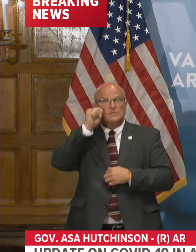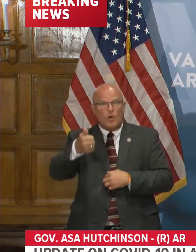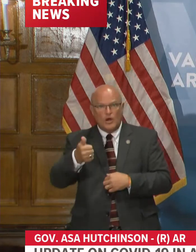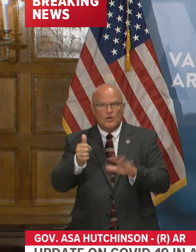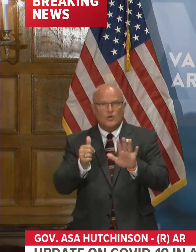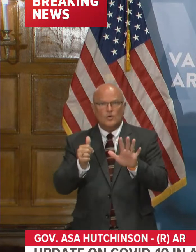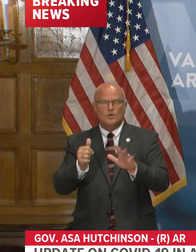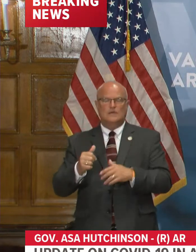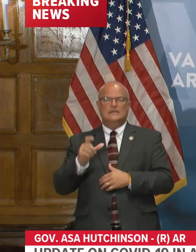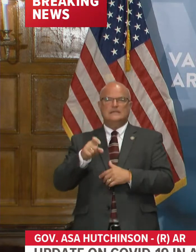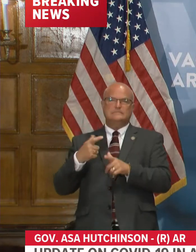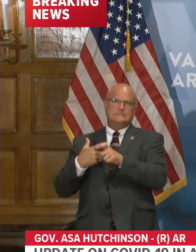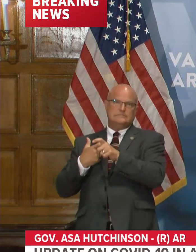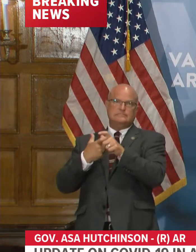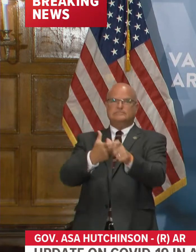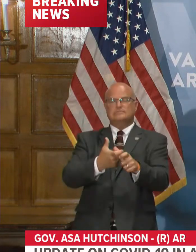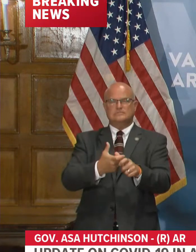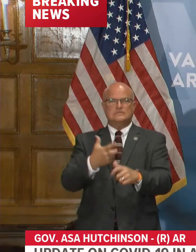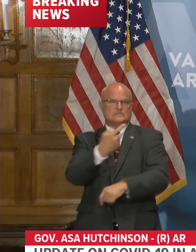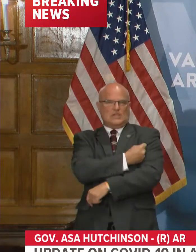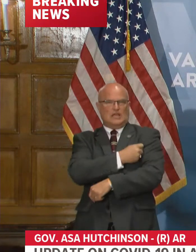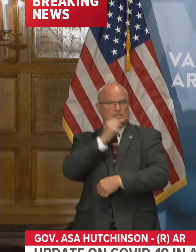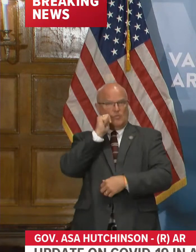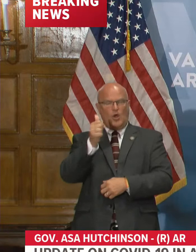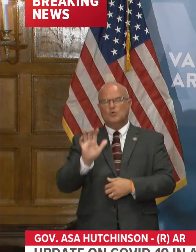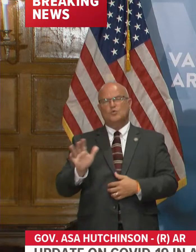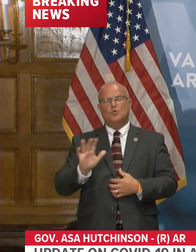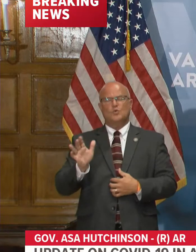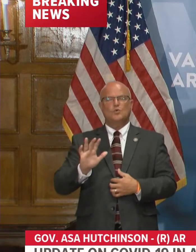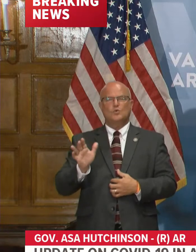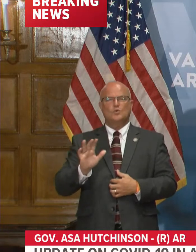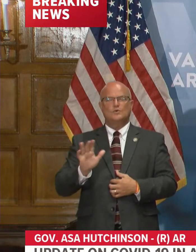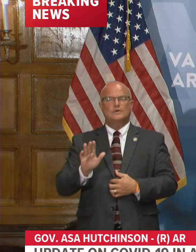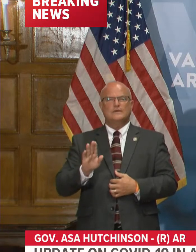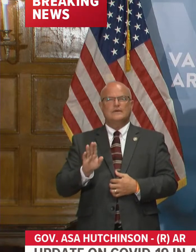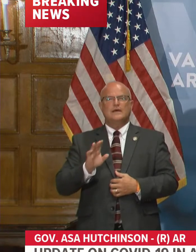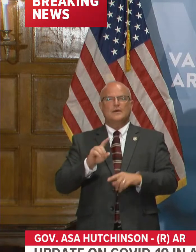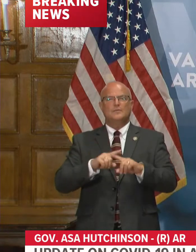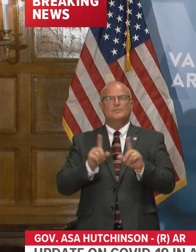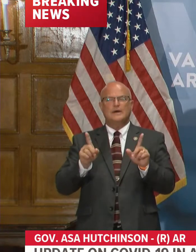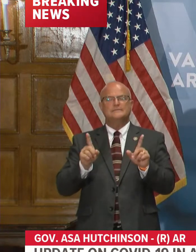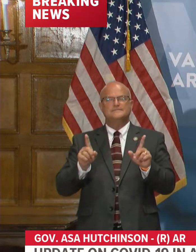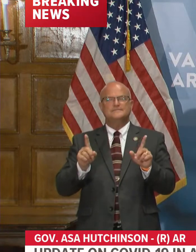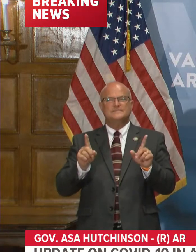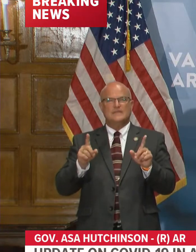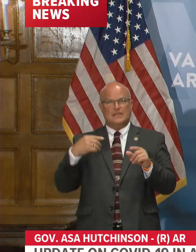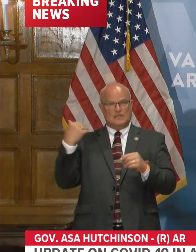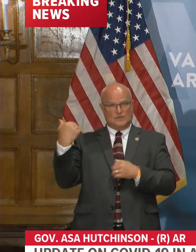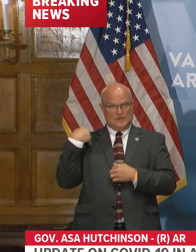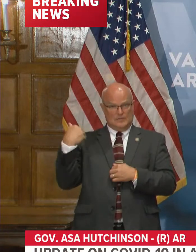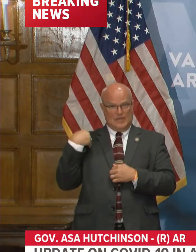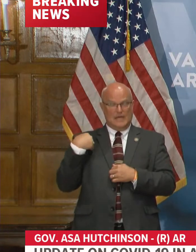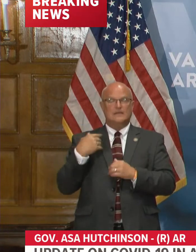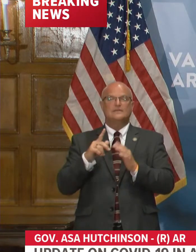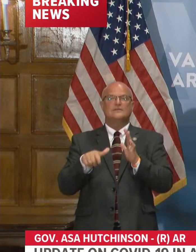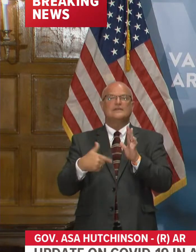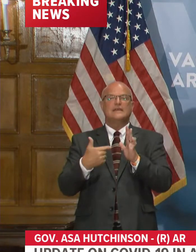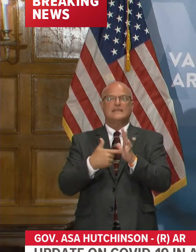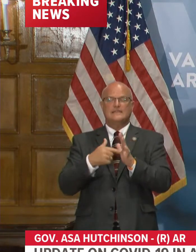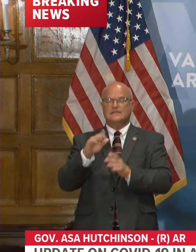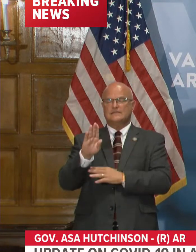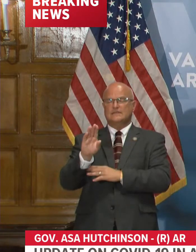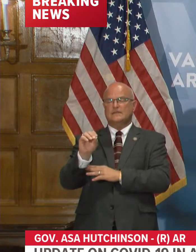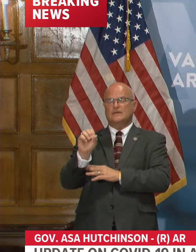tomorrow, that they're going to be eligible for it and should go try to get the booster shot. And as a reminder, this